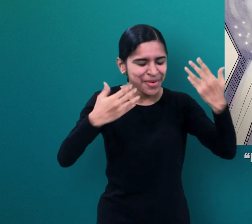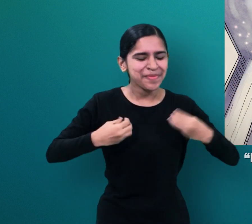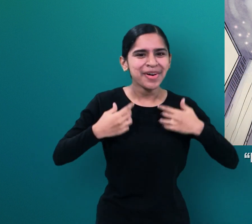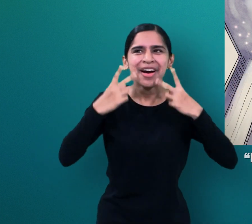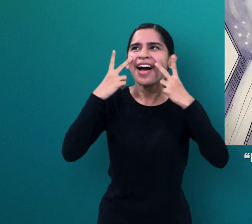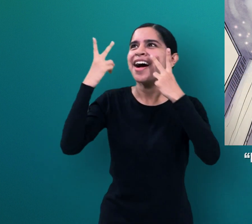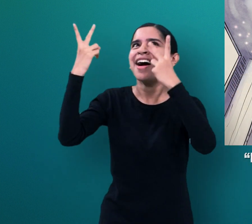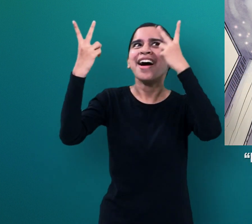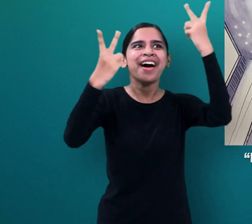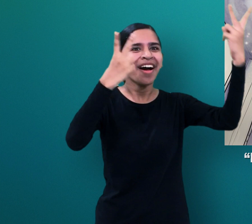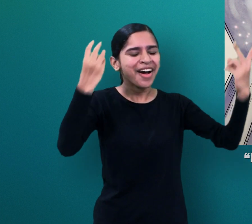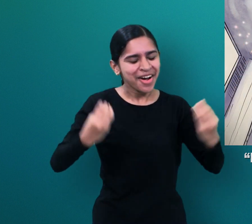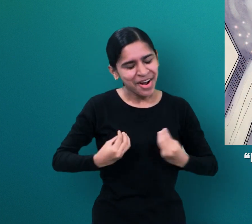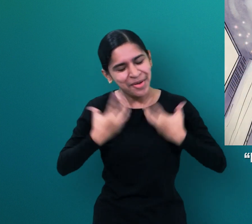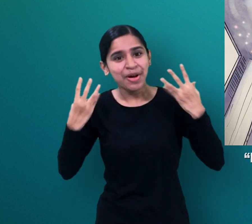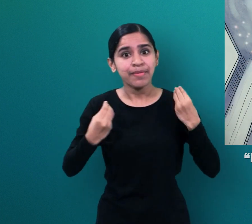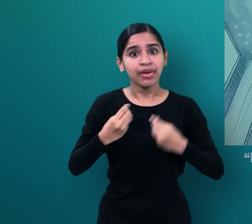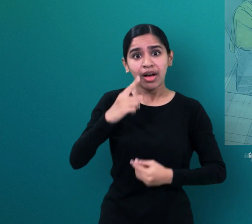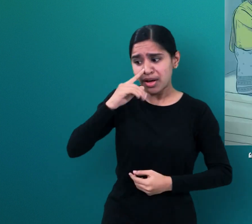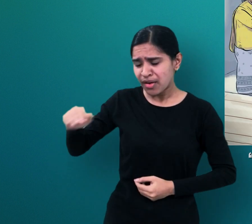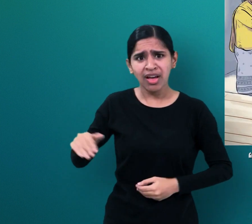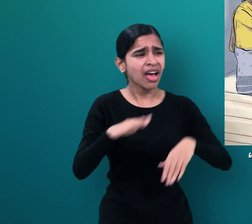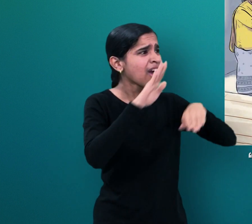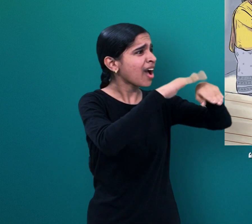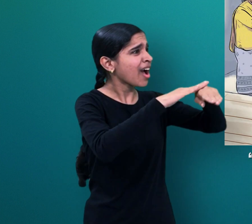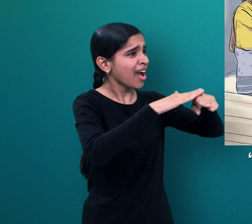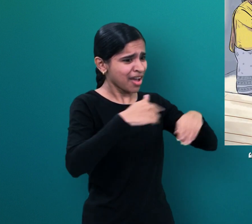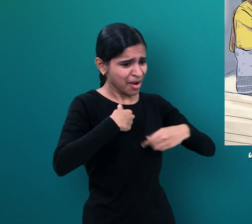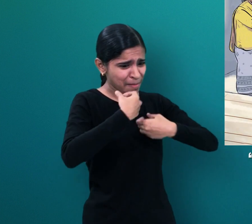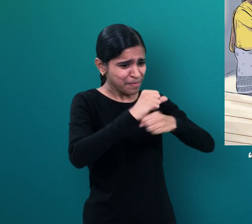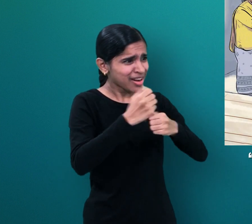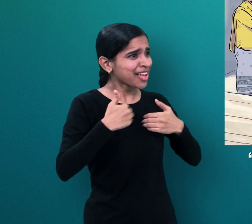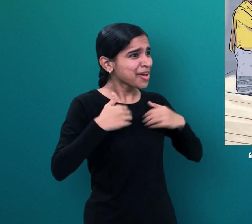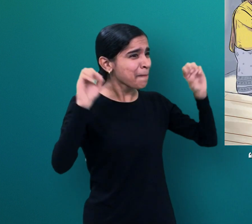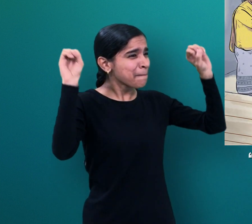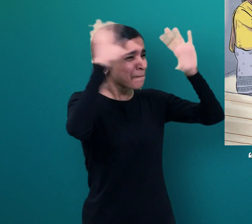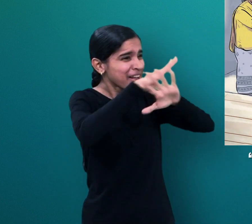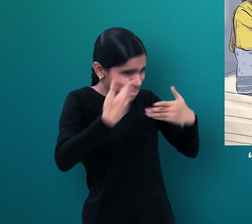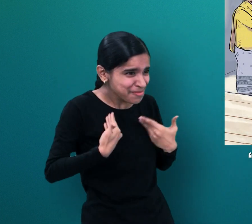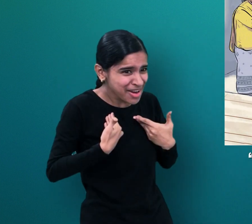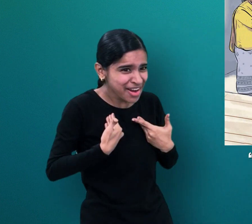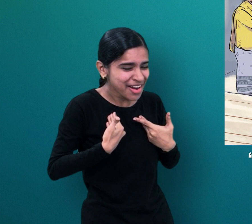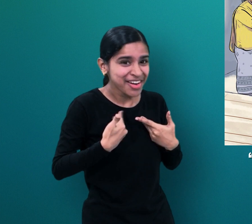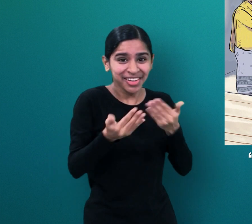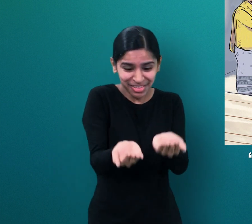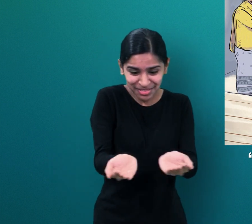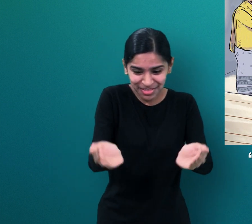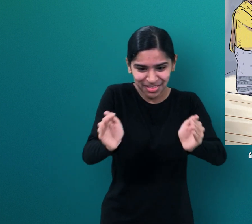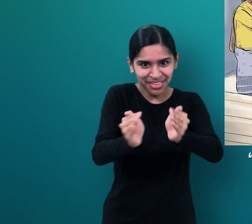exclaimed Aski, proudly looking at the smoke rise up. Does this mean I now have magic in me, Ambi? Asked